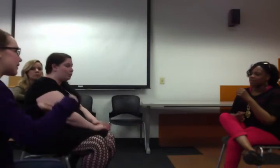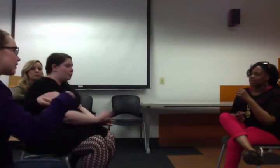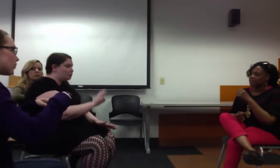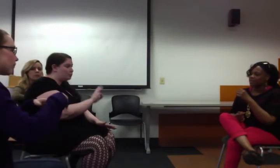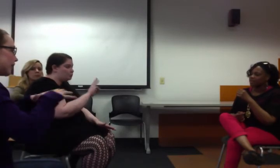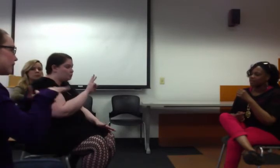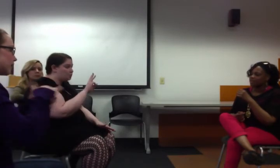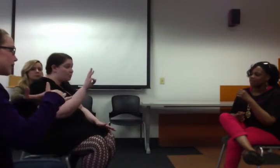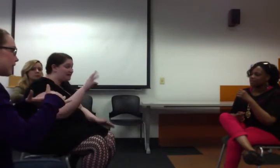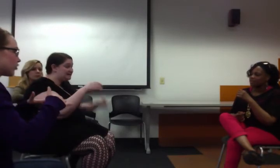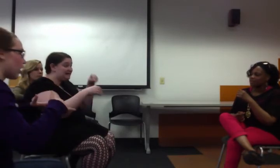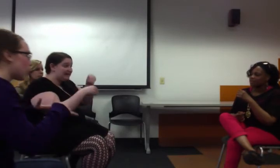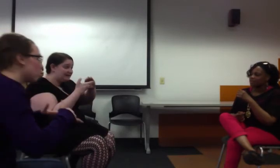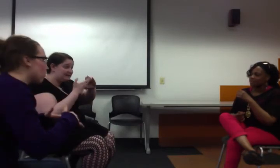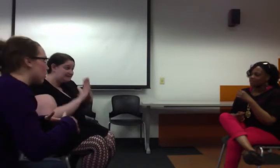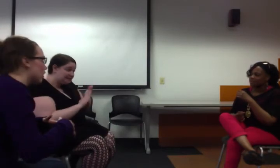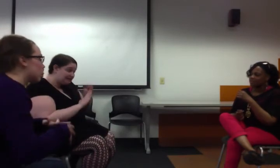still in the city of Chicago, or